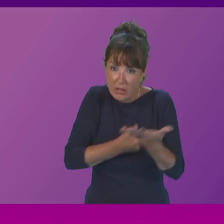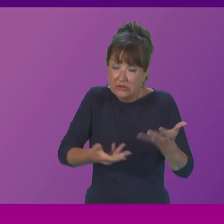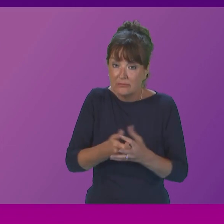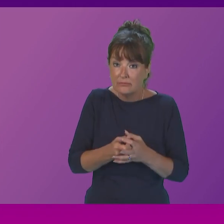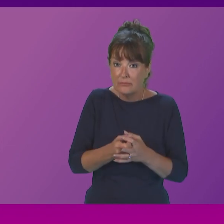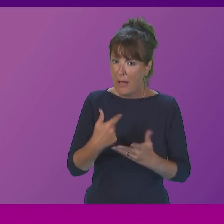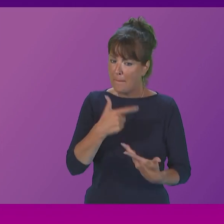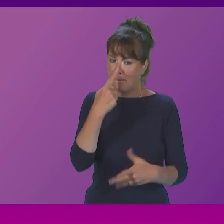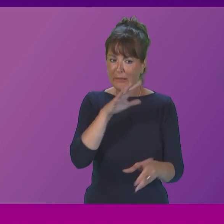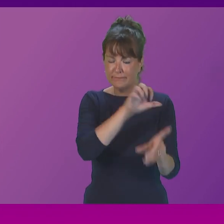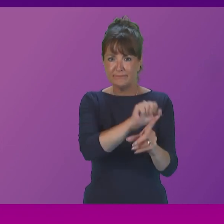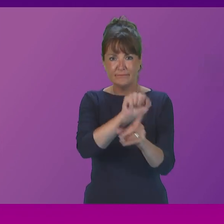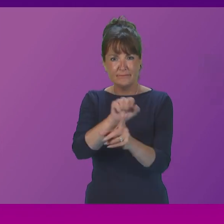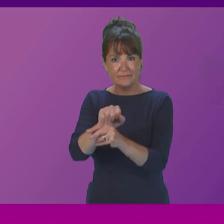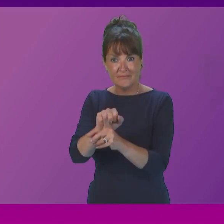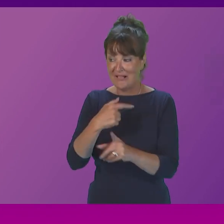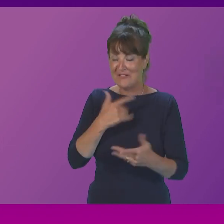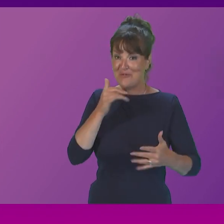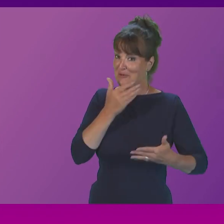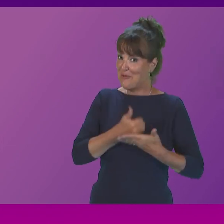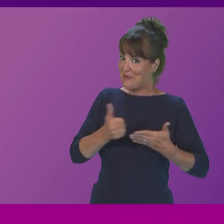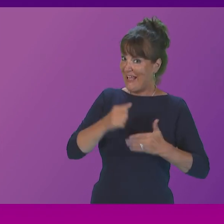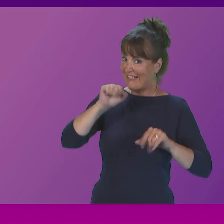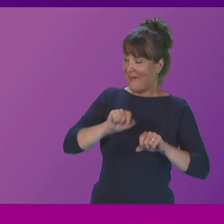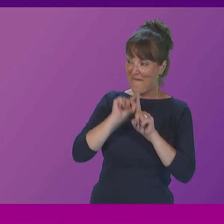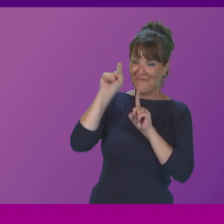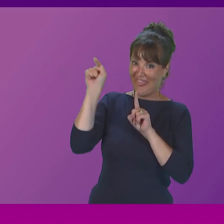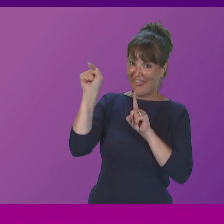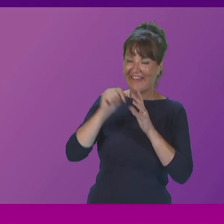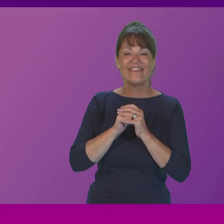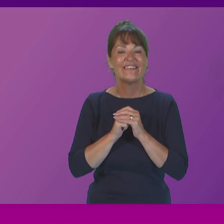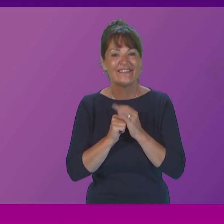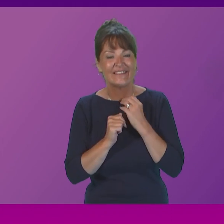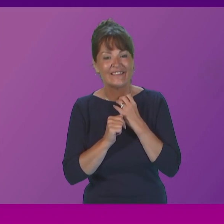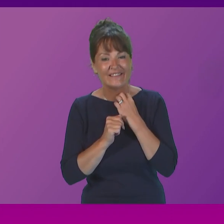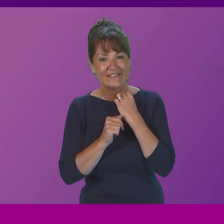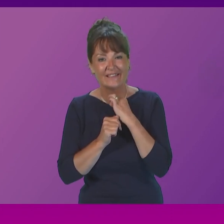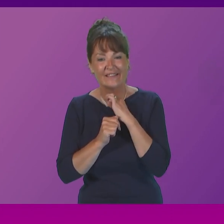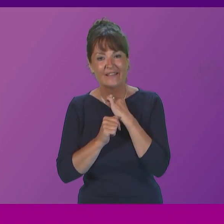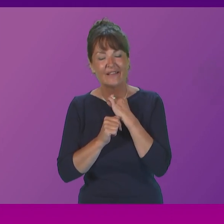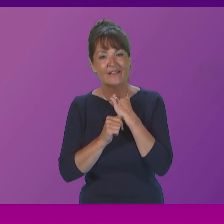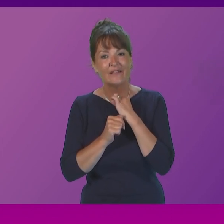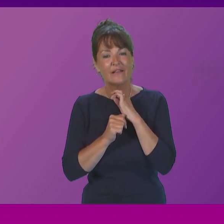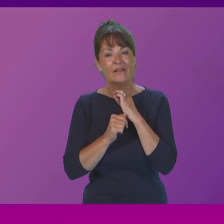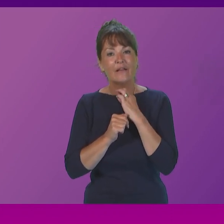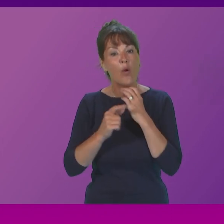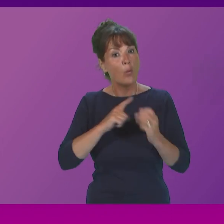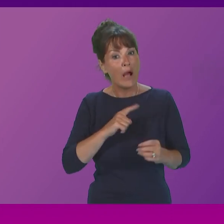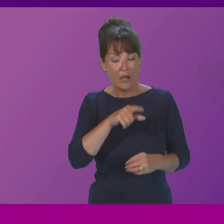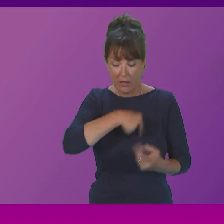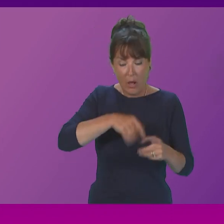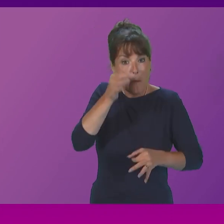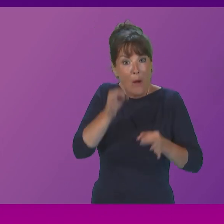that I do notice when I'm sitting over there, as opposed to over here, is that as politicians, we're all very good